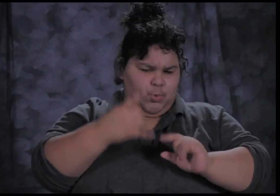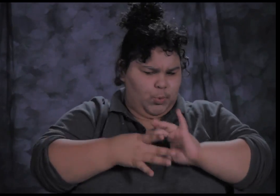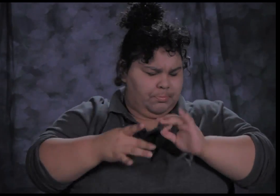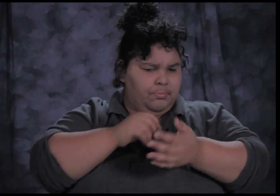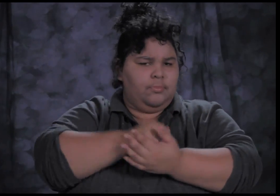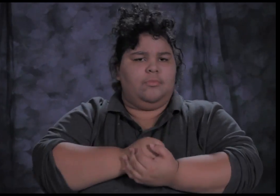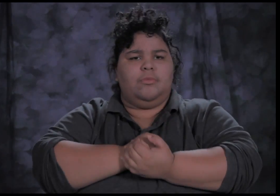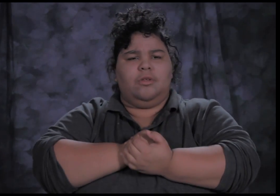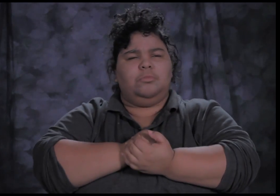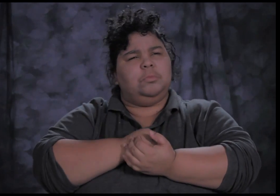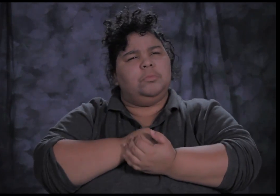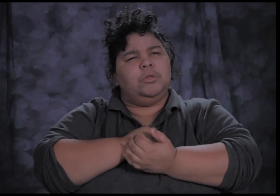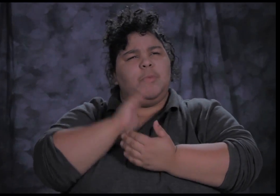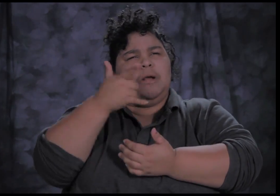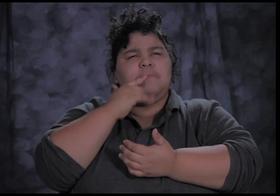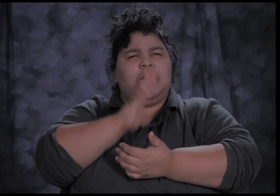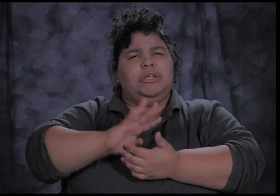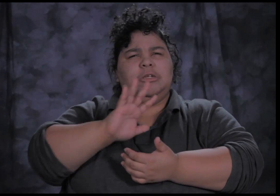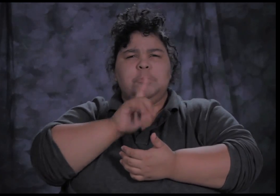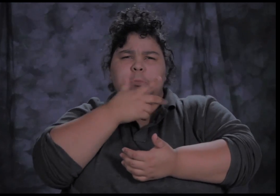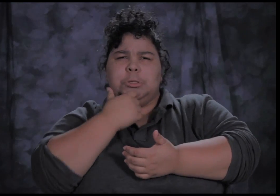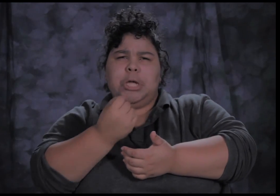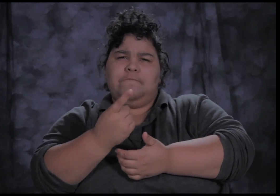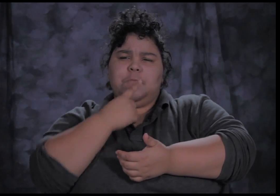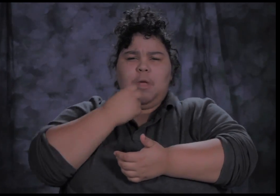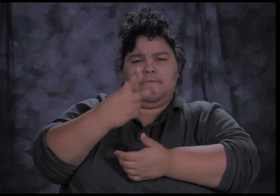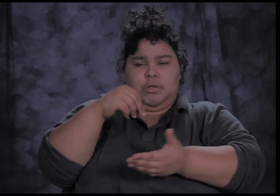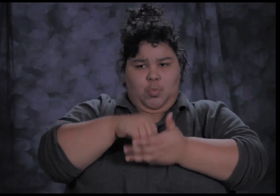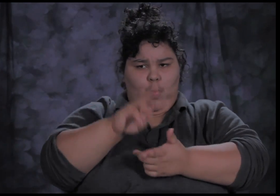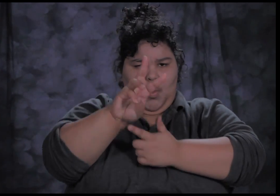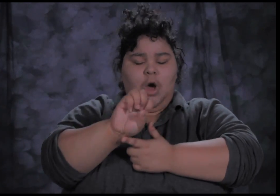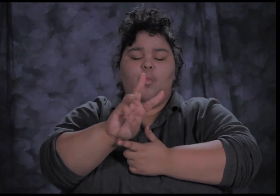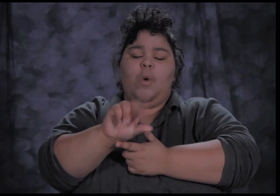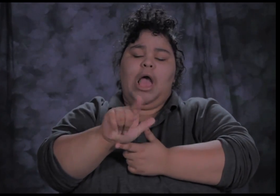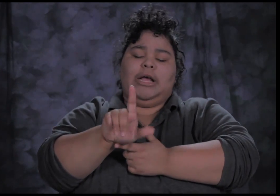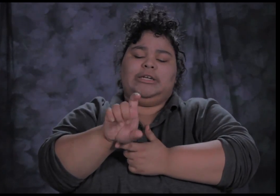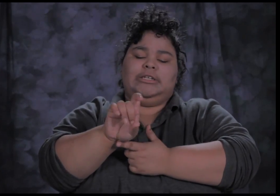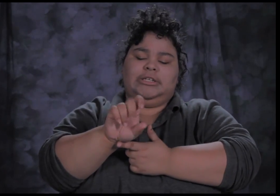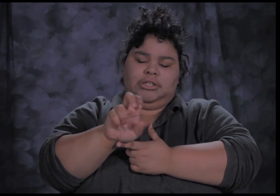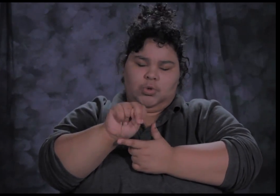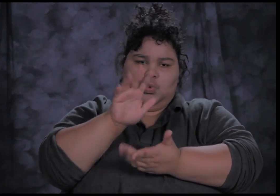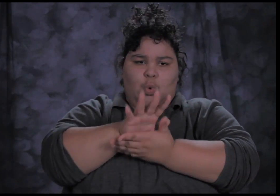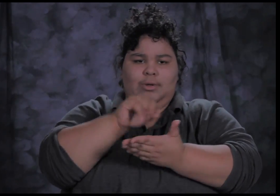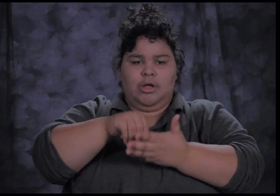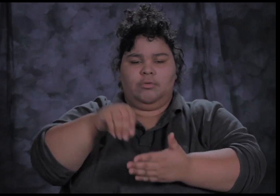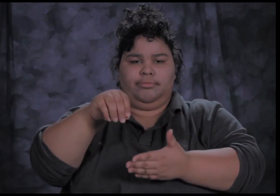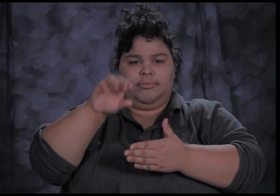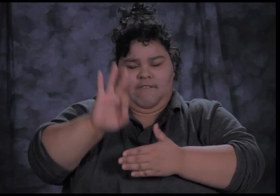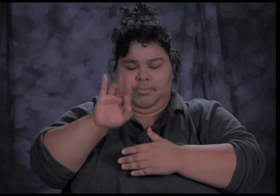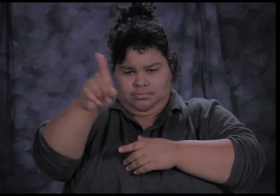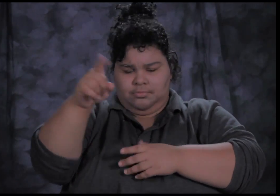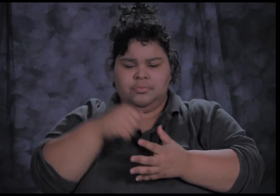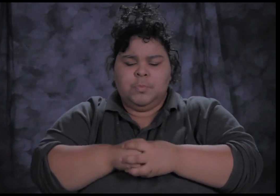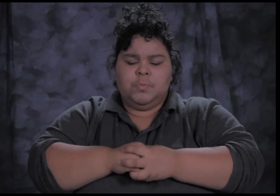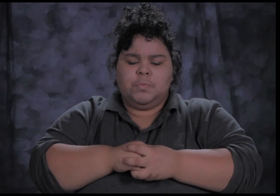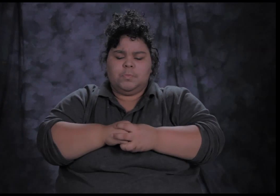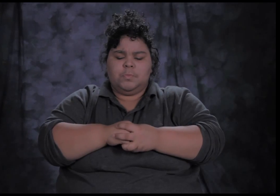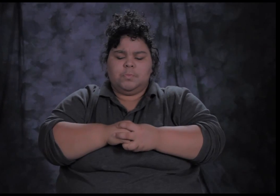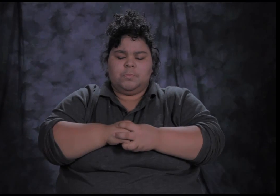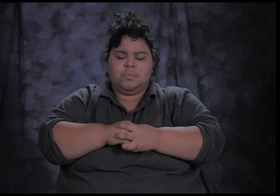Well, I have a story for you. I think I was around 11 or 12 years old. I was at the Walden School in Framingham. Well,